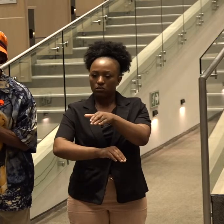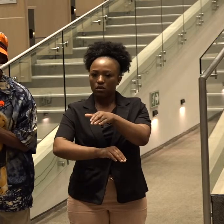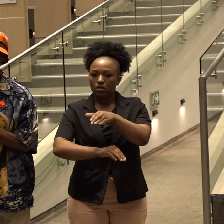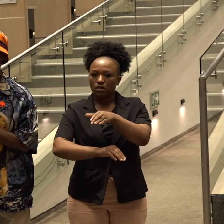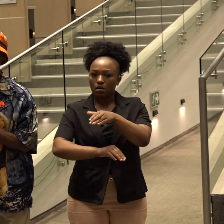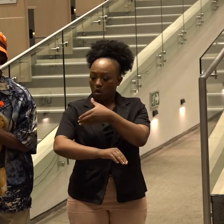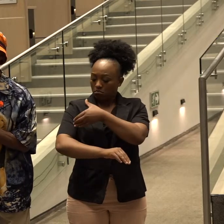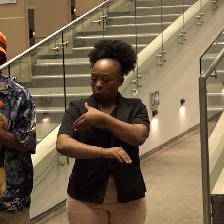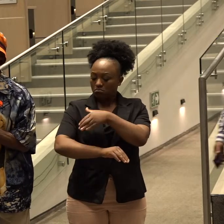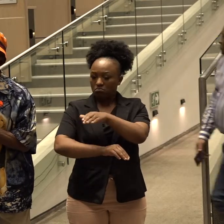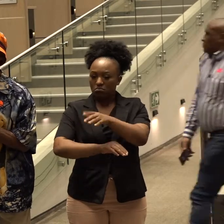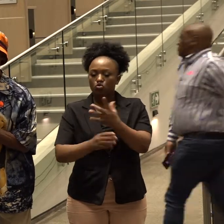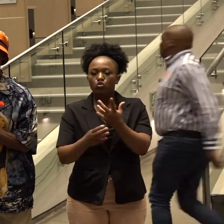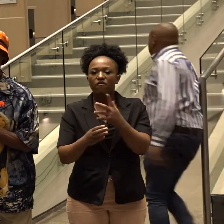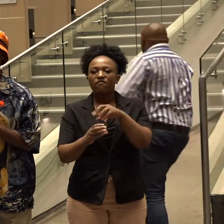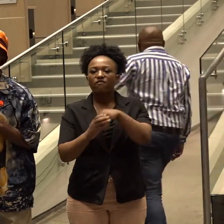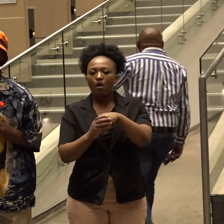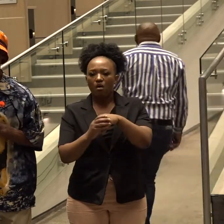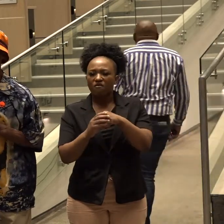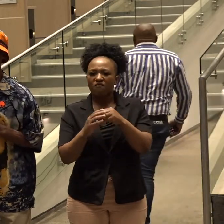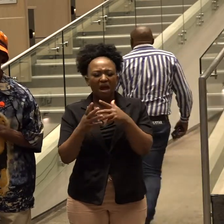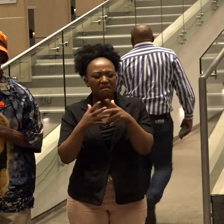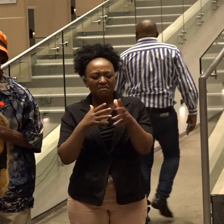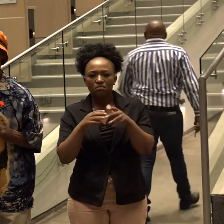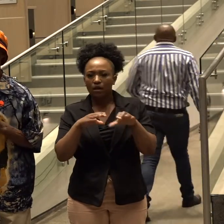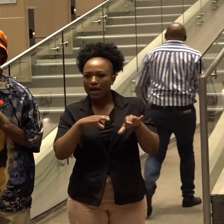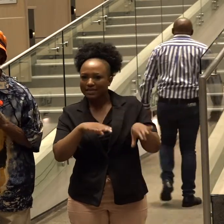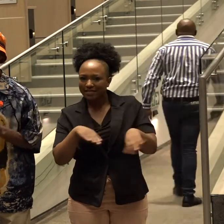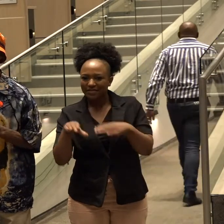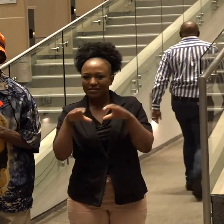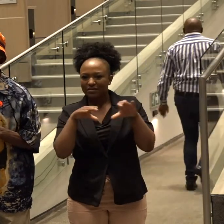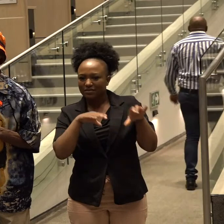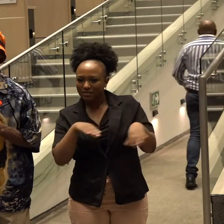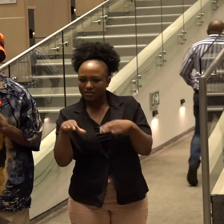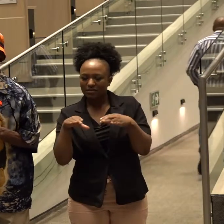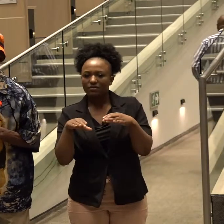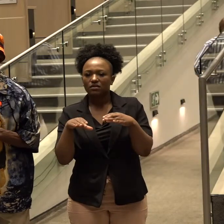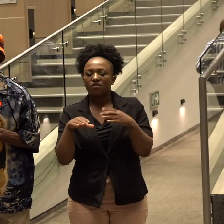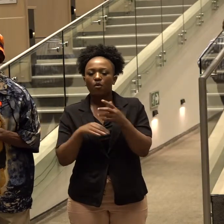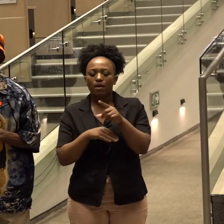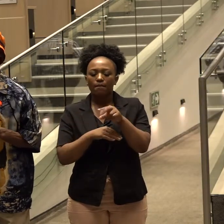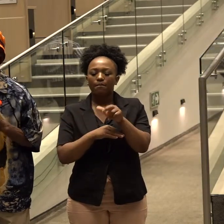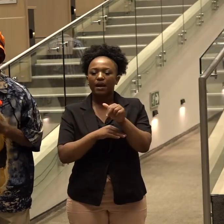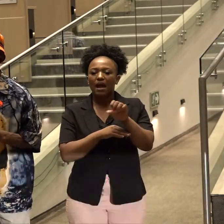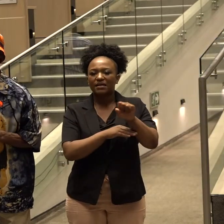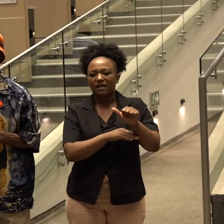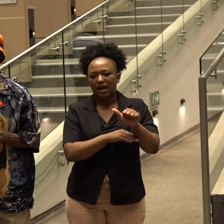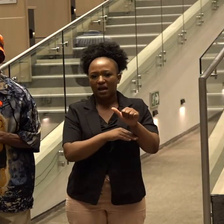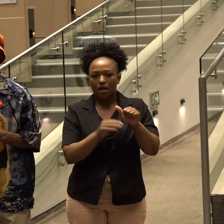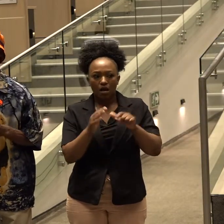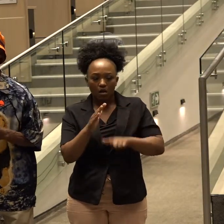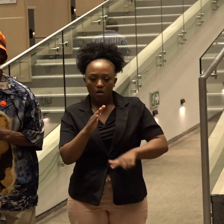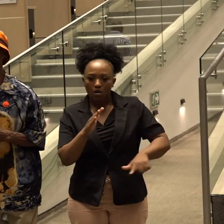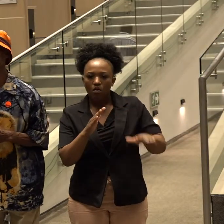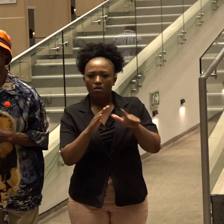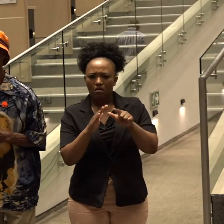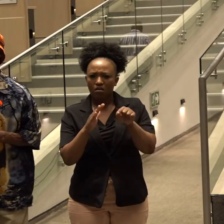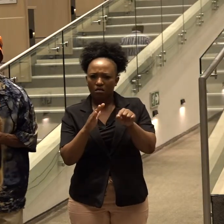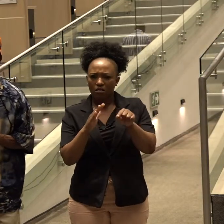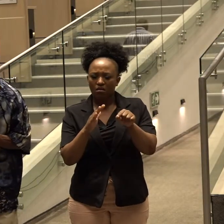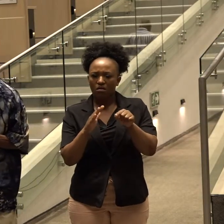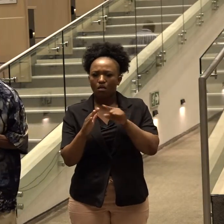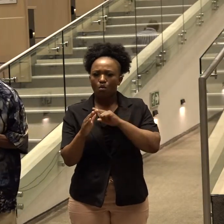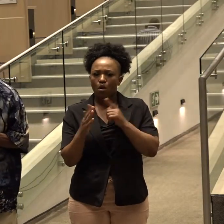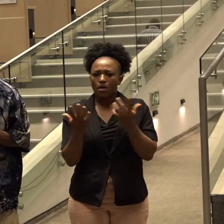involved in all activities Earth pressure local especially